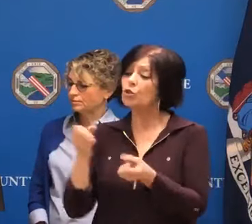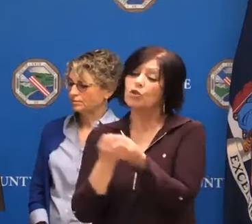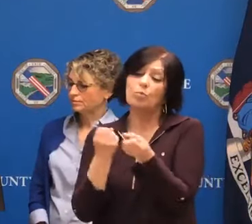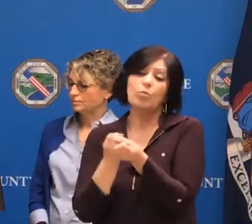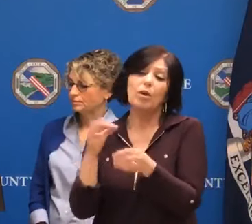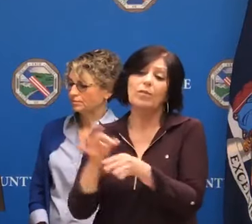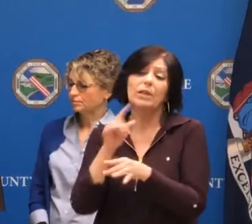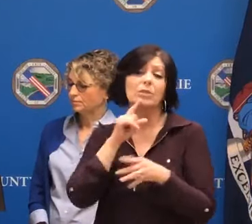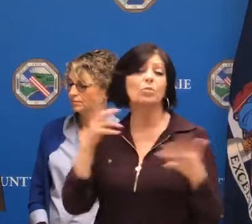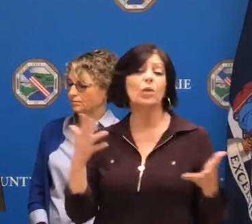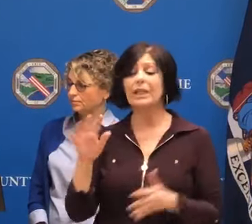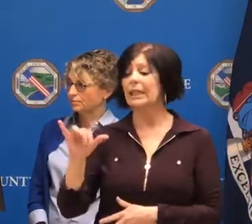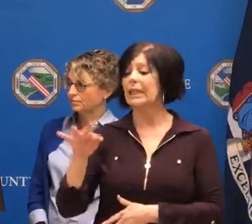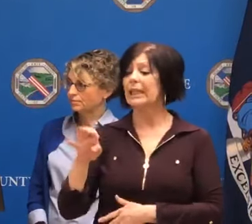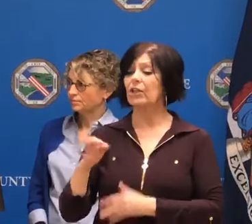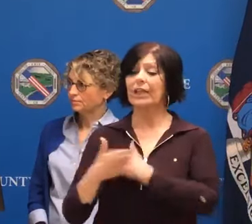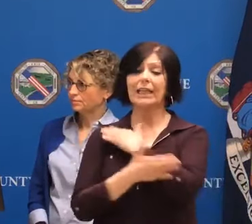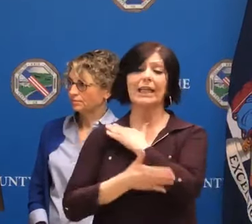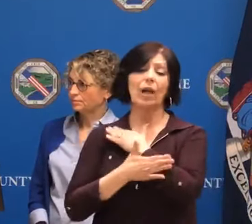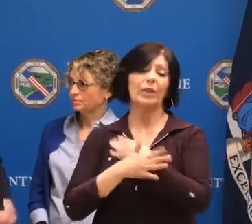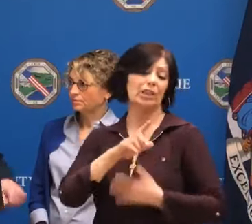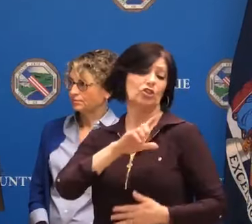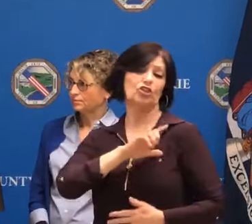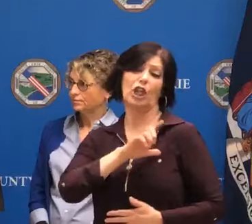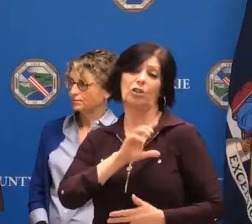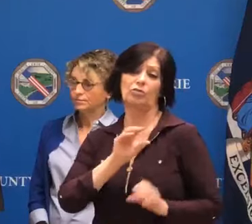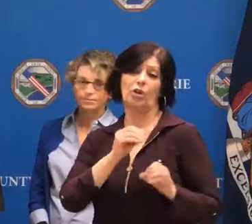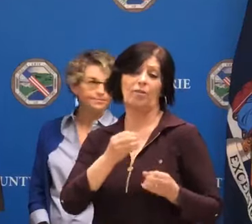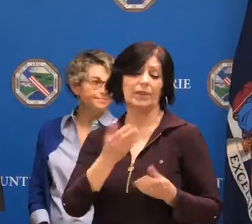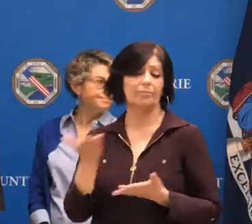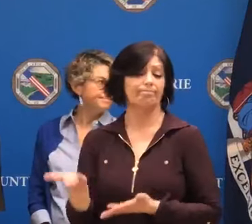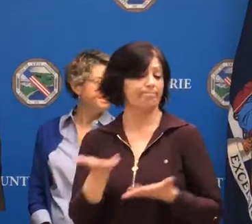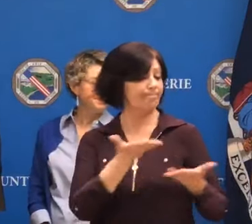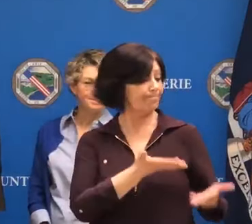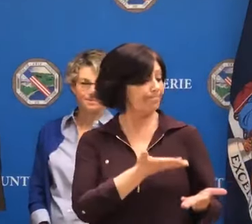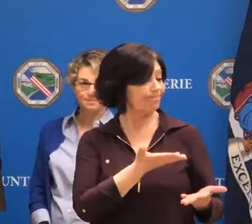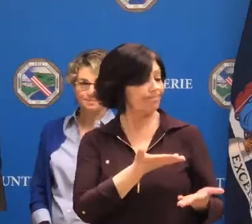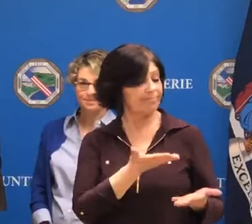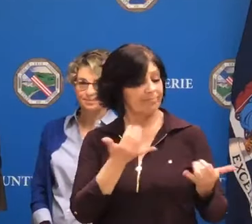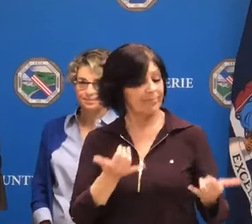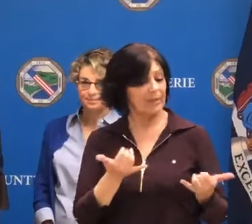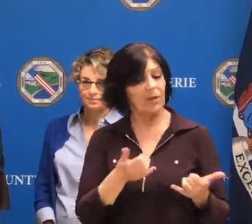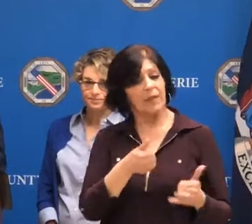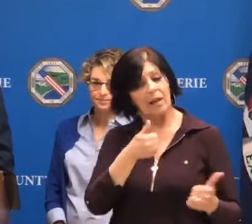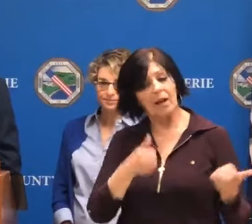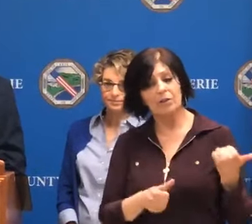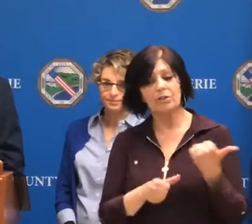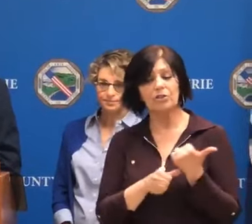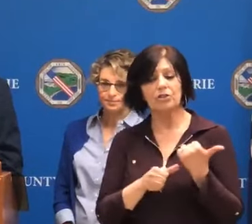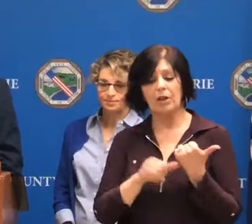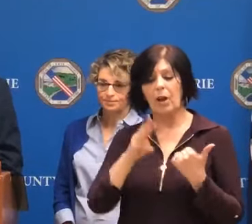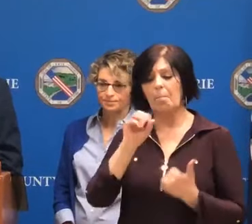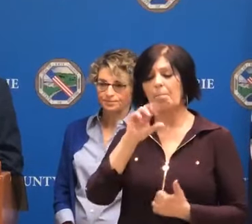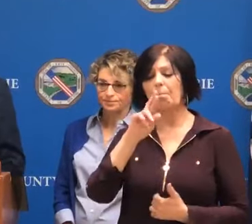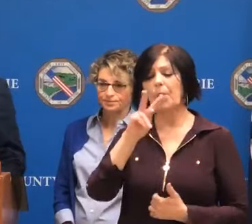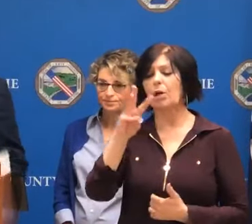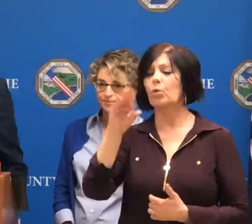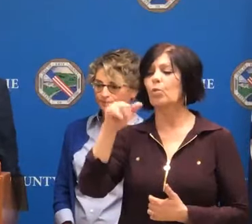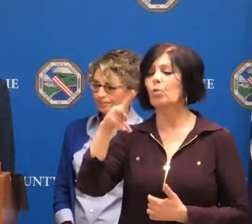course, is the Erie County Sheriff's Office. So with that, I'd like to turn it over to the Undersheriff, Mark Whipperman, to give a